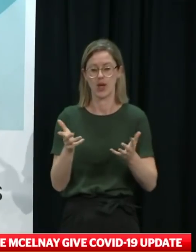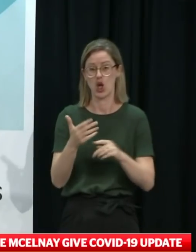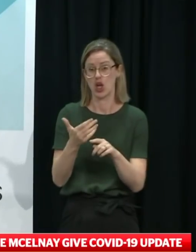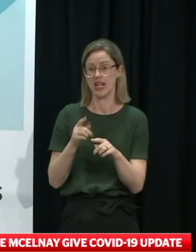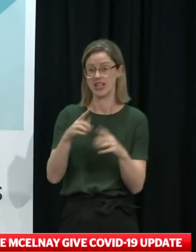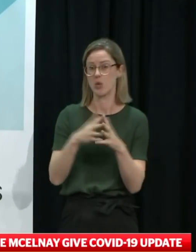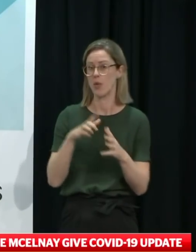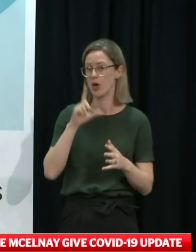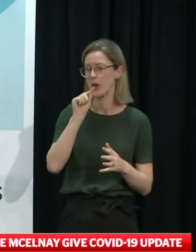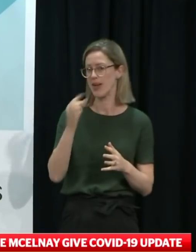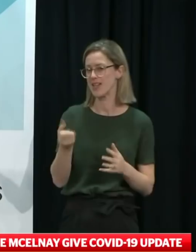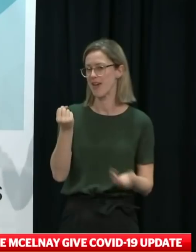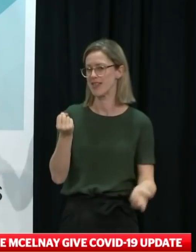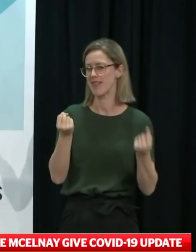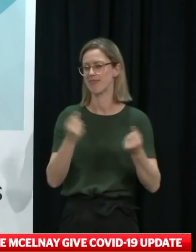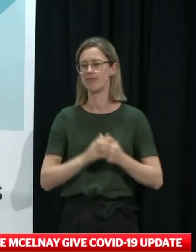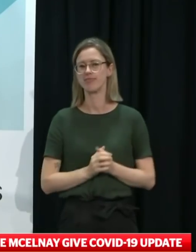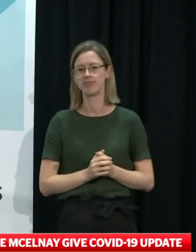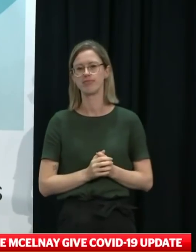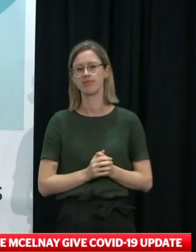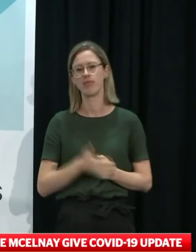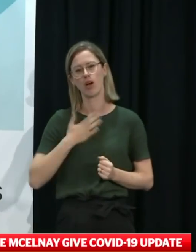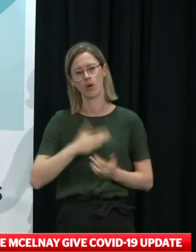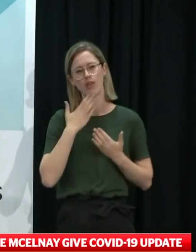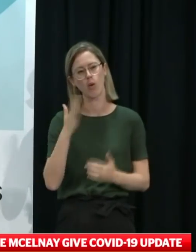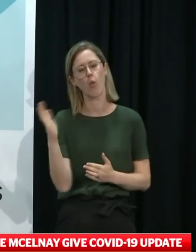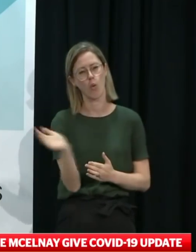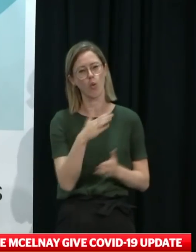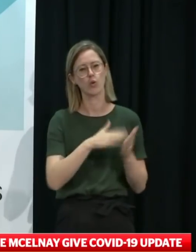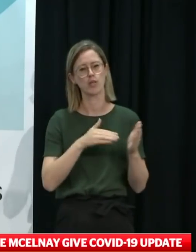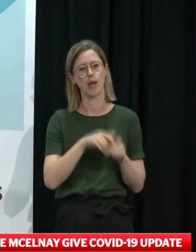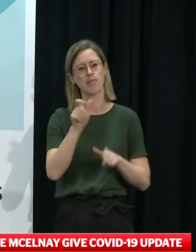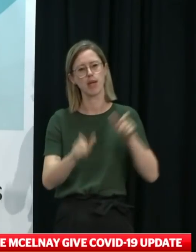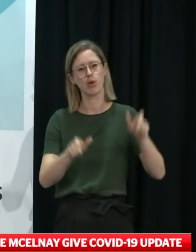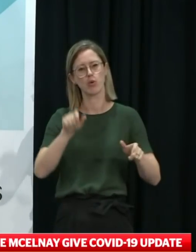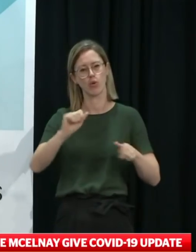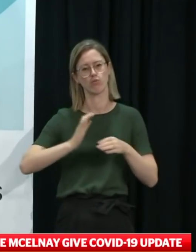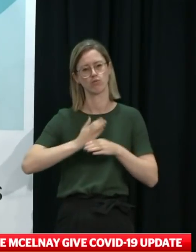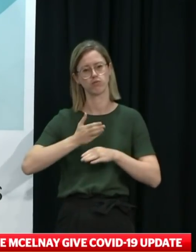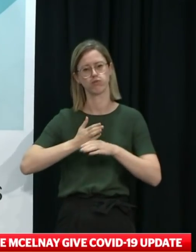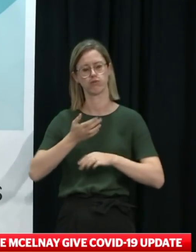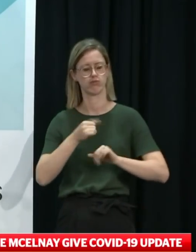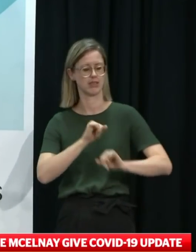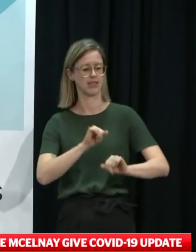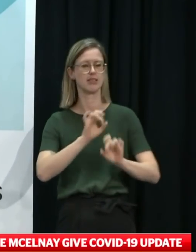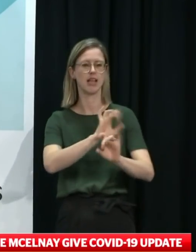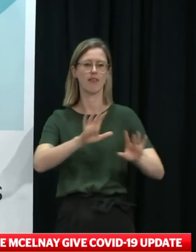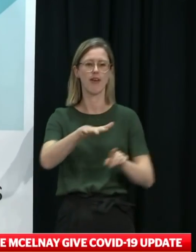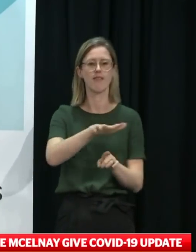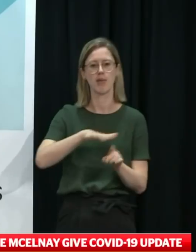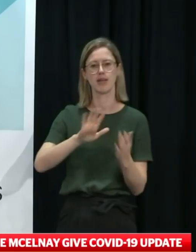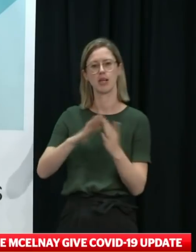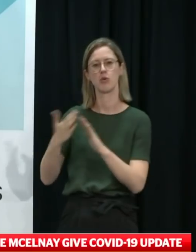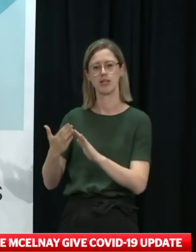next week. I do want to pause here and thank all New Zealanders for their actions to keep them, their families and their